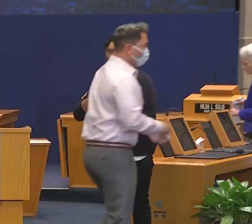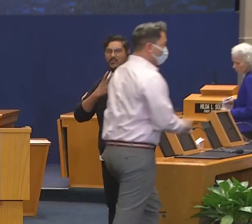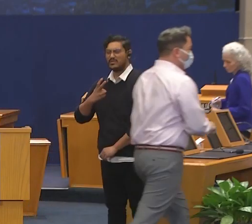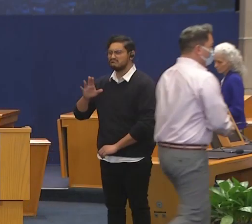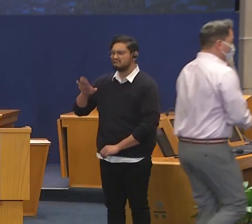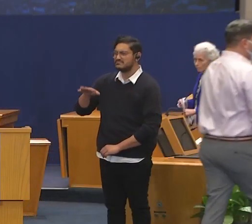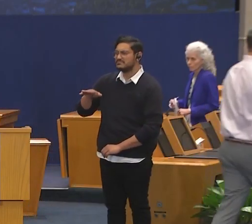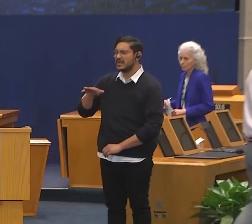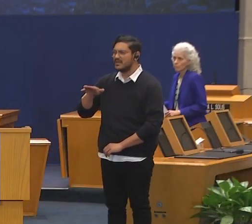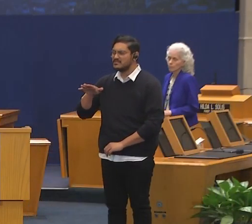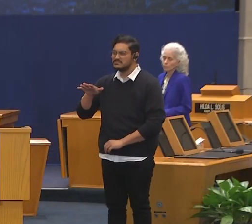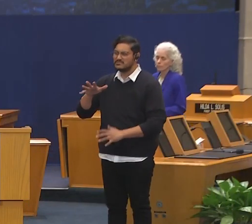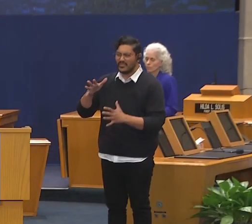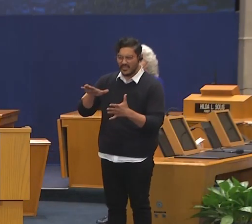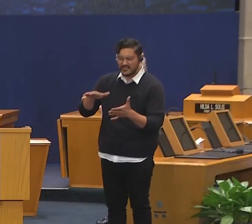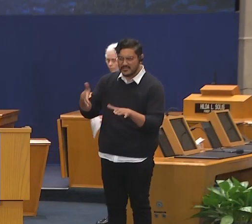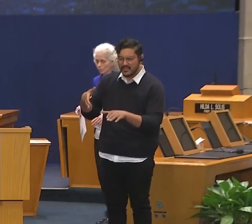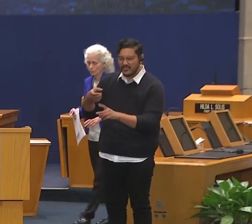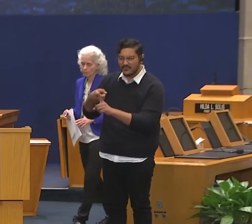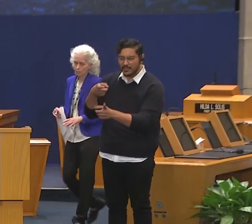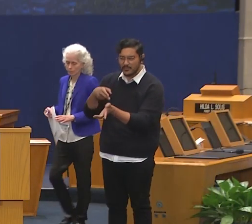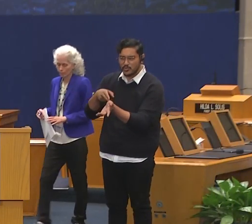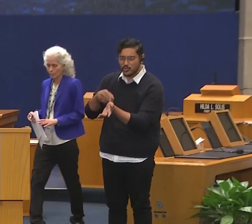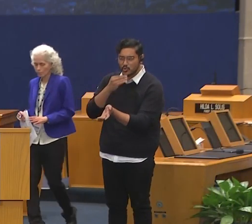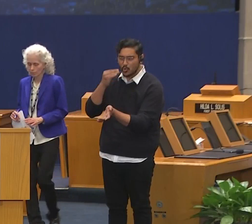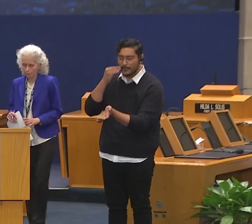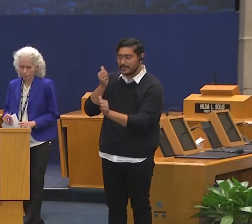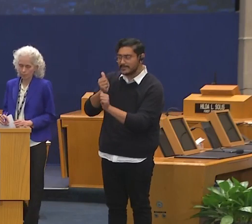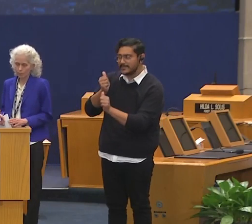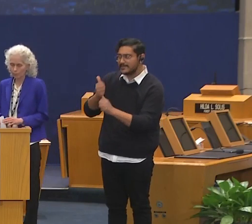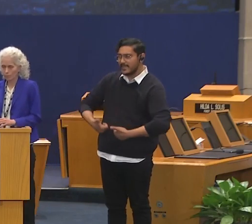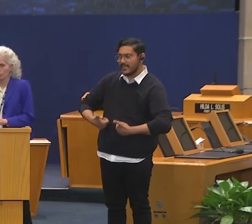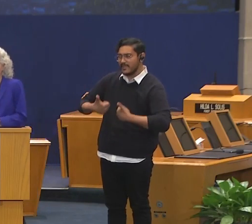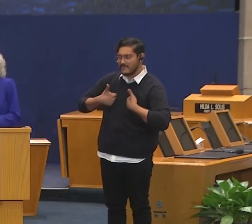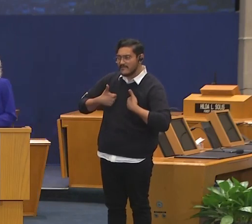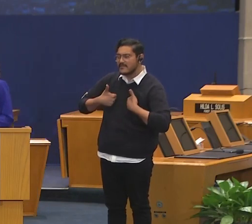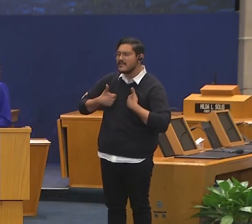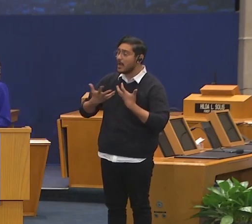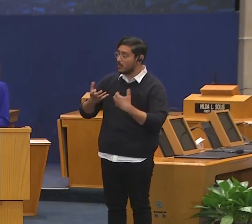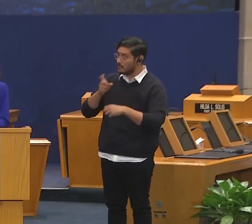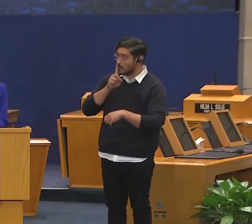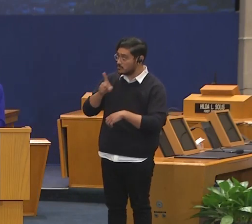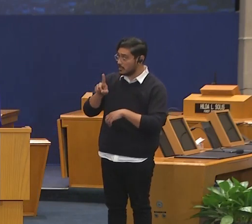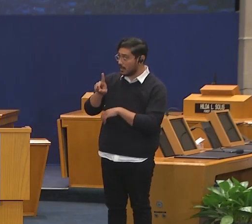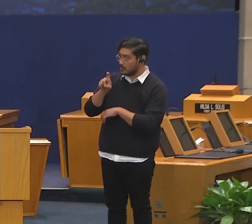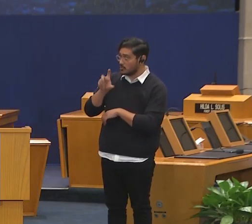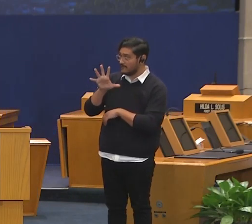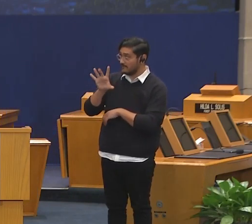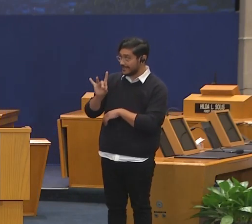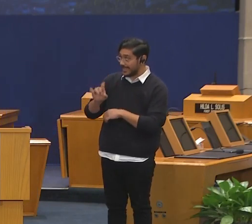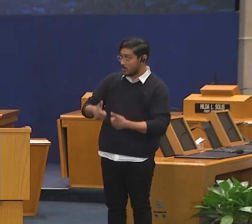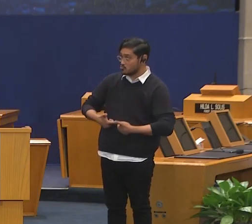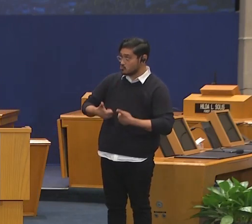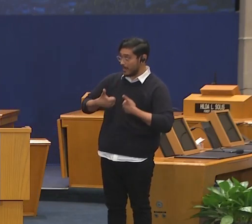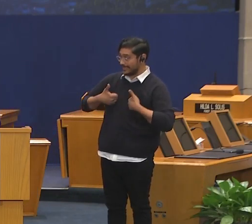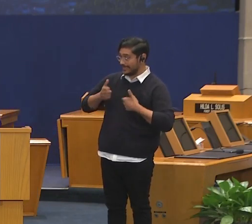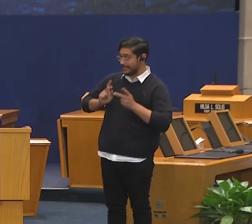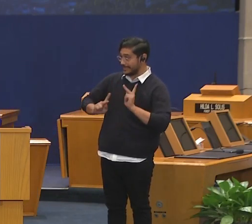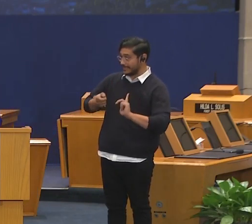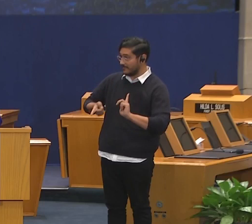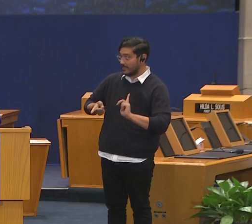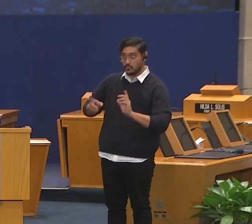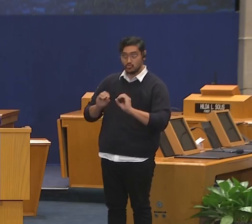in the nursing homes and assisted living facilities, I want to confirm that it is 158 residents. There have been no deaths